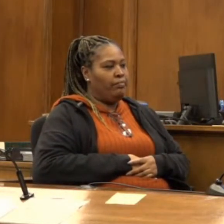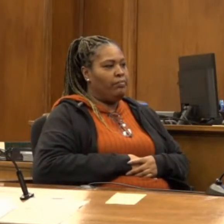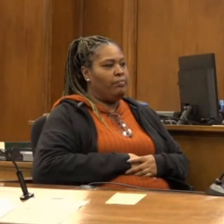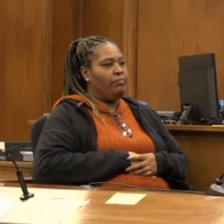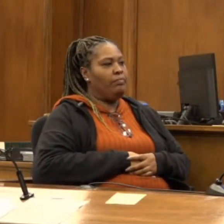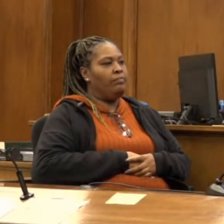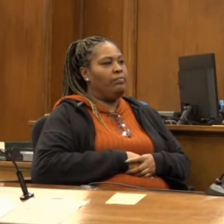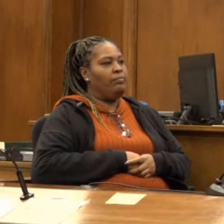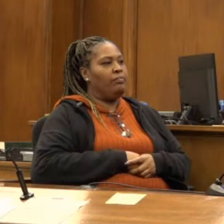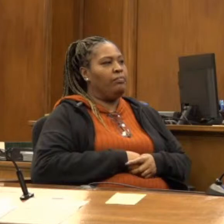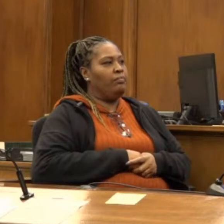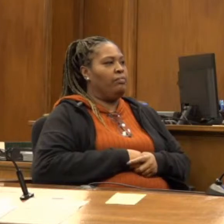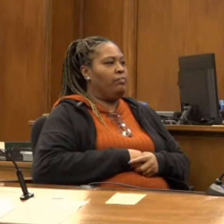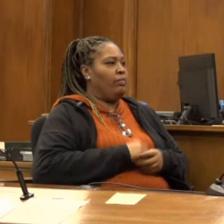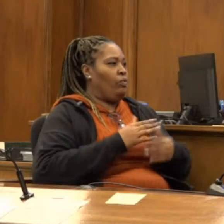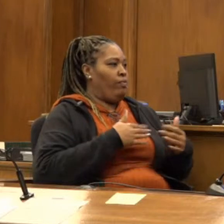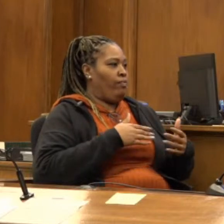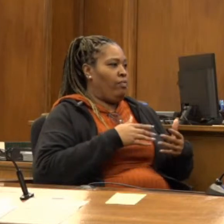interpreter there.